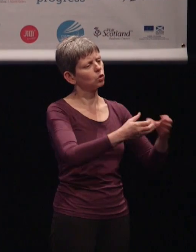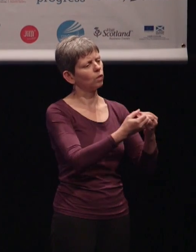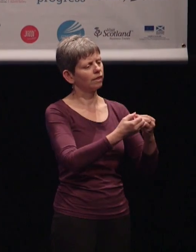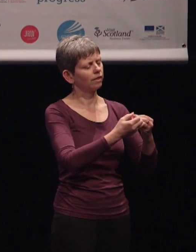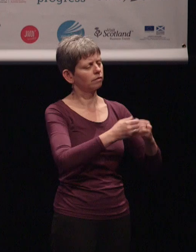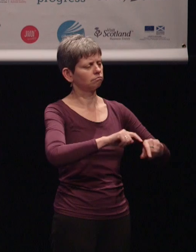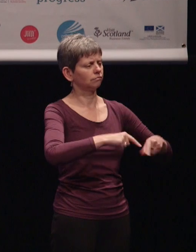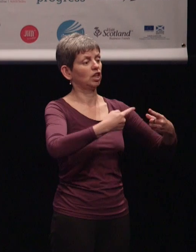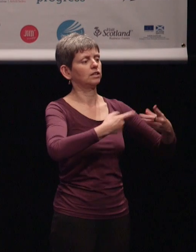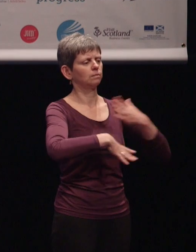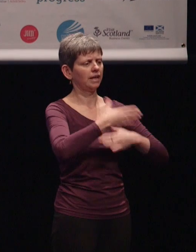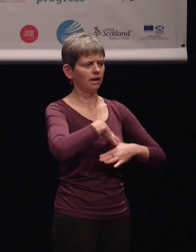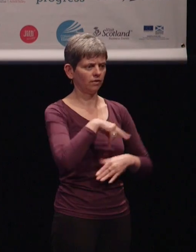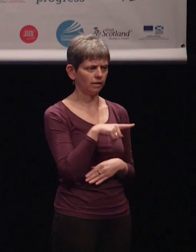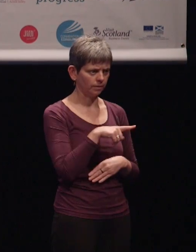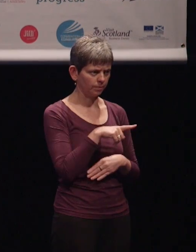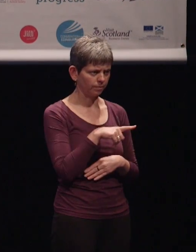children are just